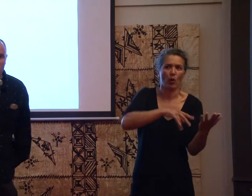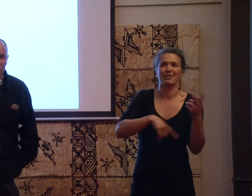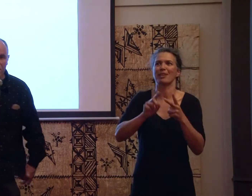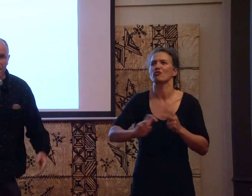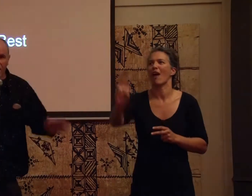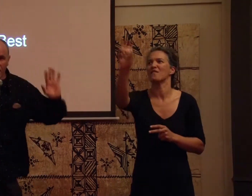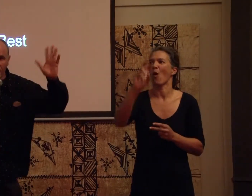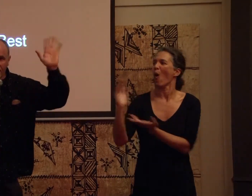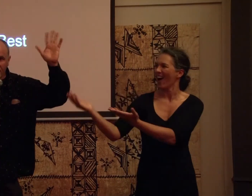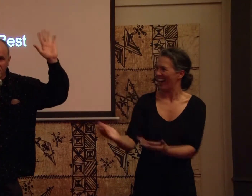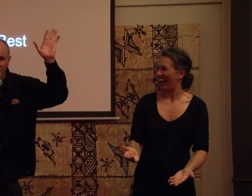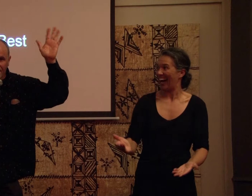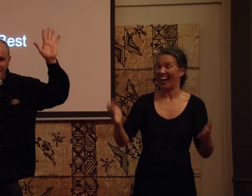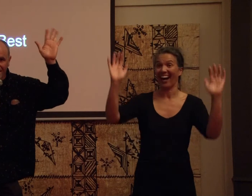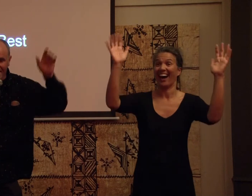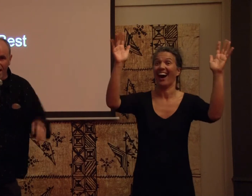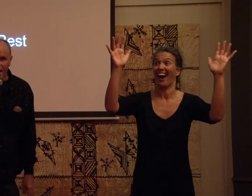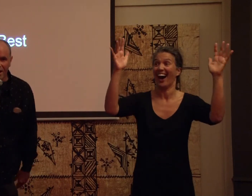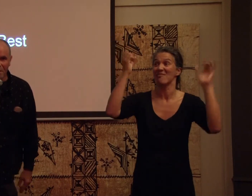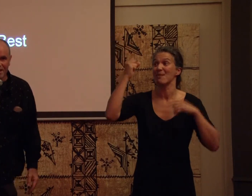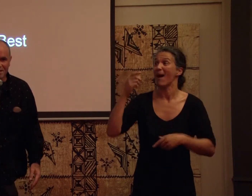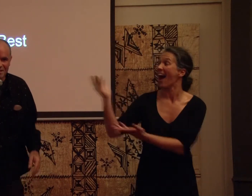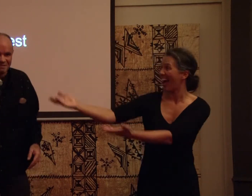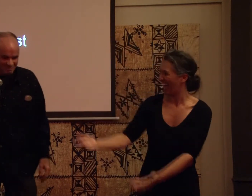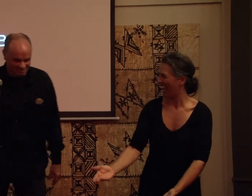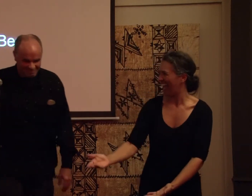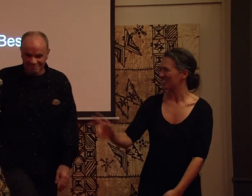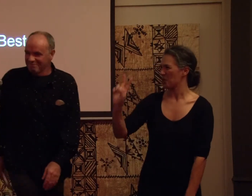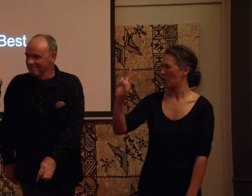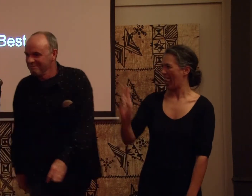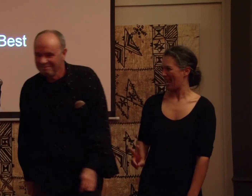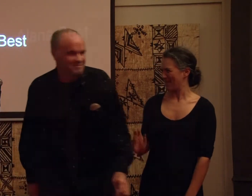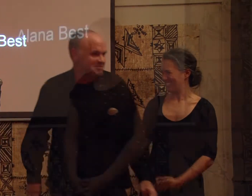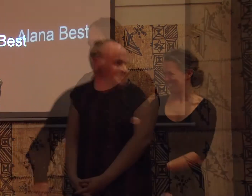Please welcome, like this, Alana Best.